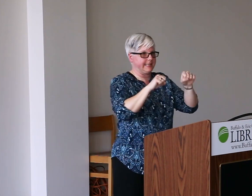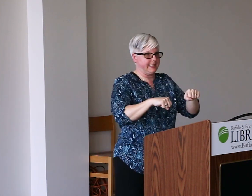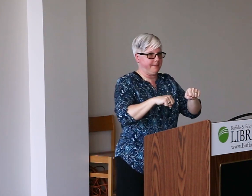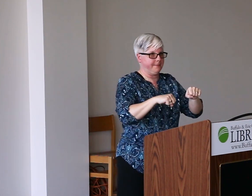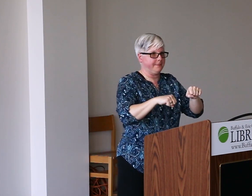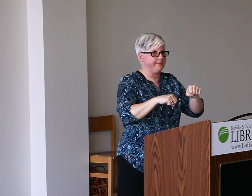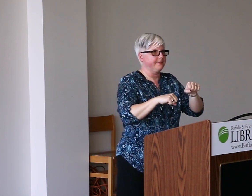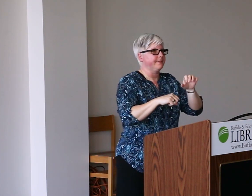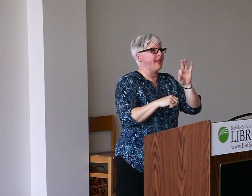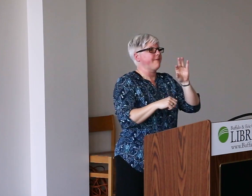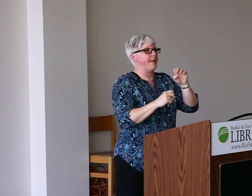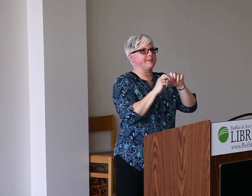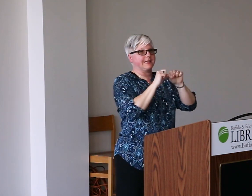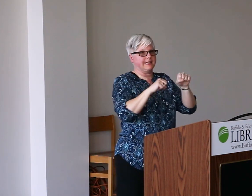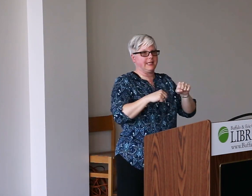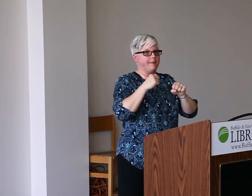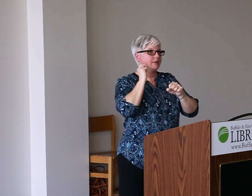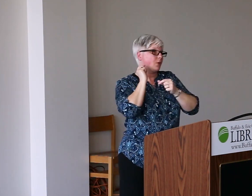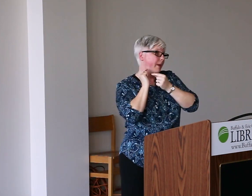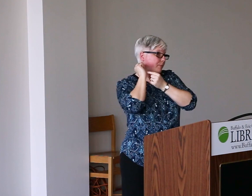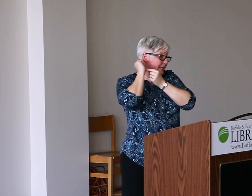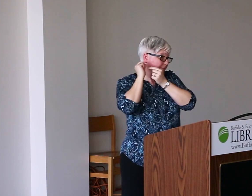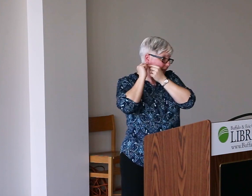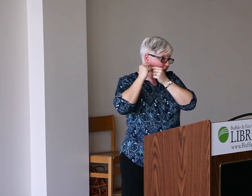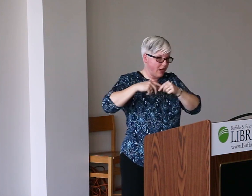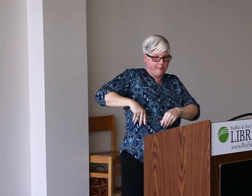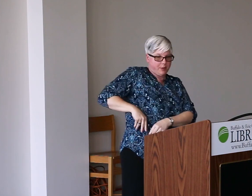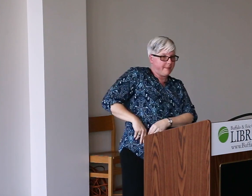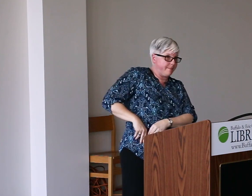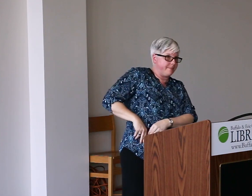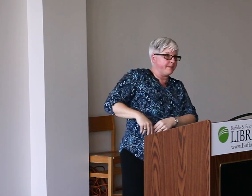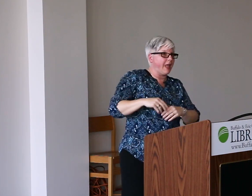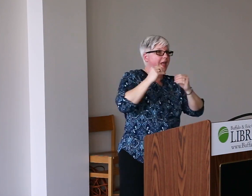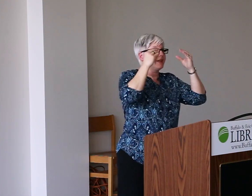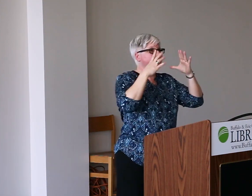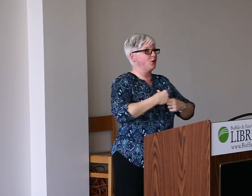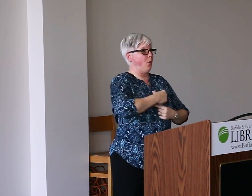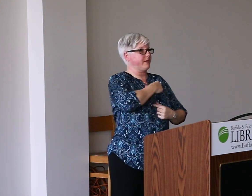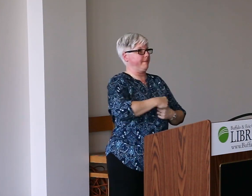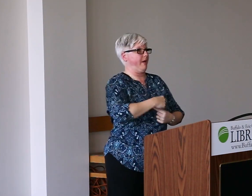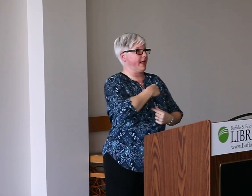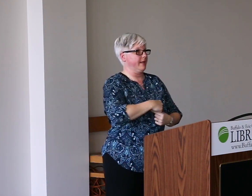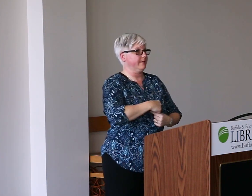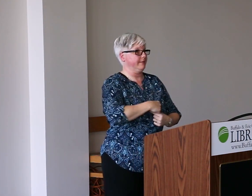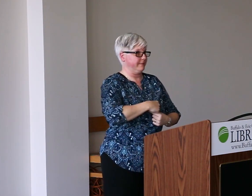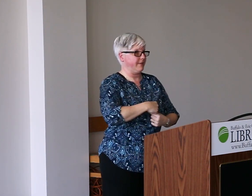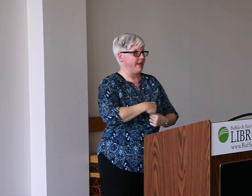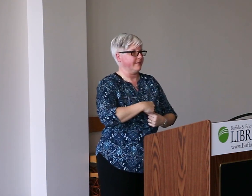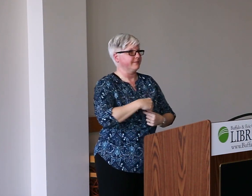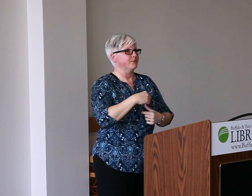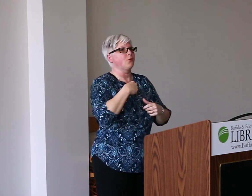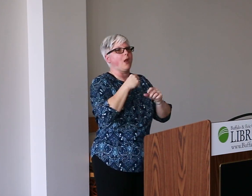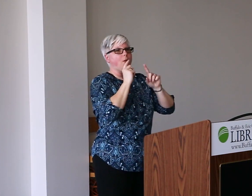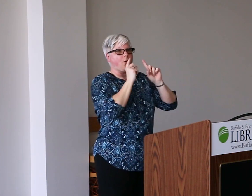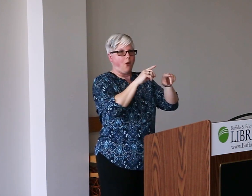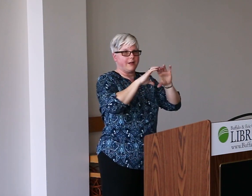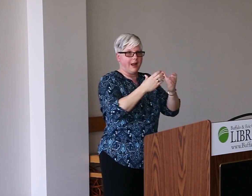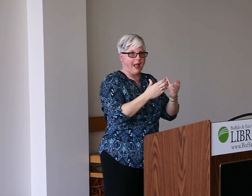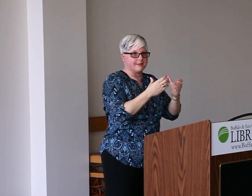Yeah, the FM system. So there was a mic that I had to plug into my hearing aid, and the teacher wore her own